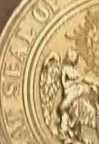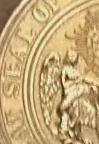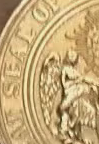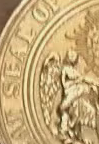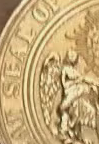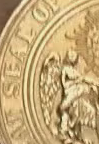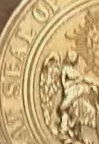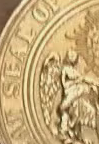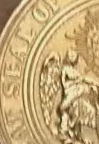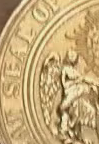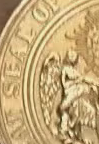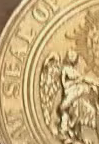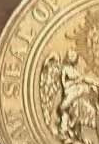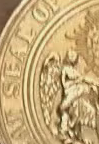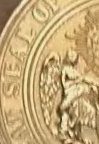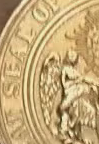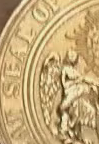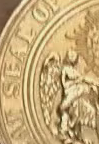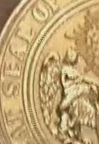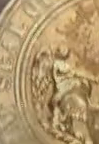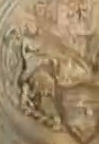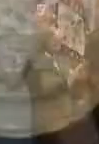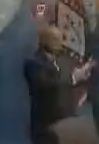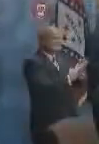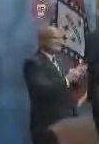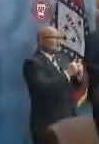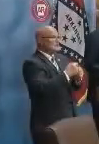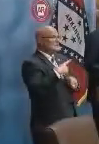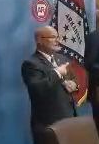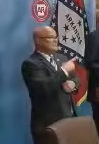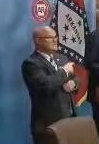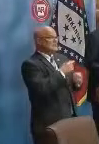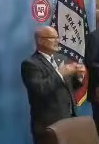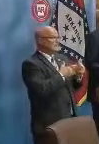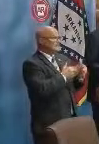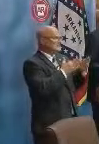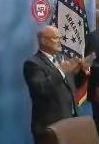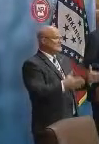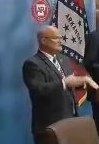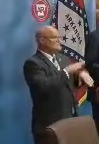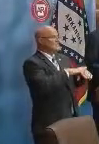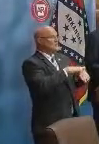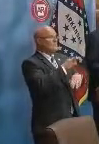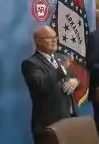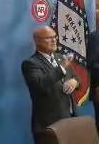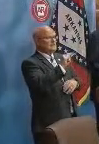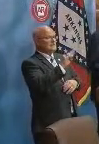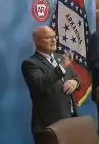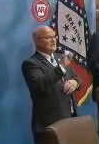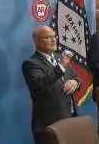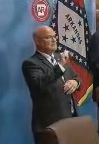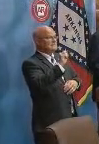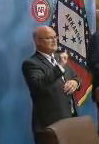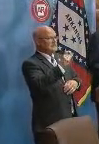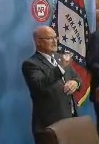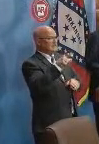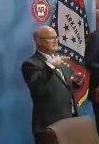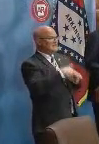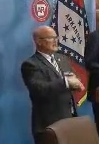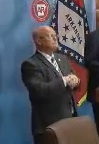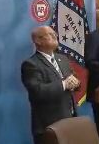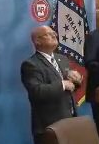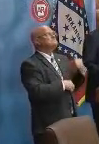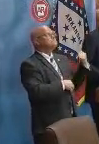Timing for a special session and your negotiations with legislative leaders on the income tax cut? I'll be